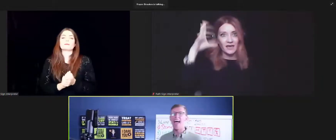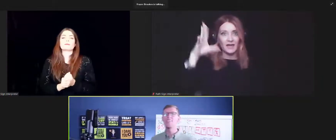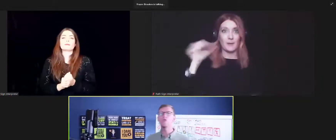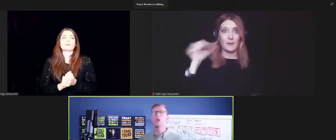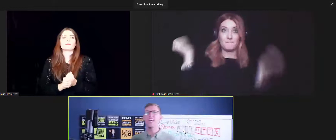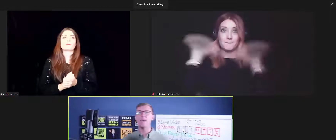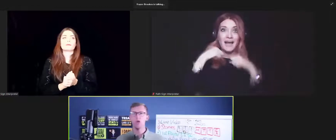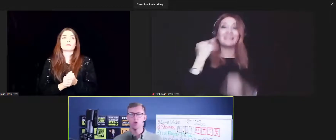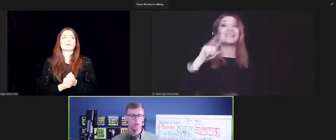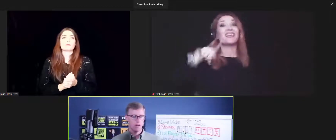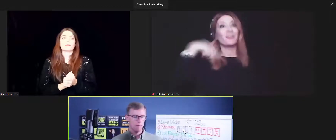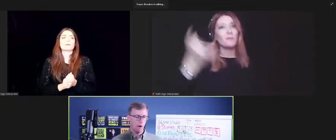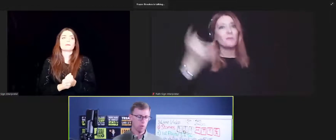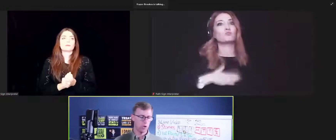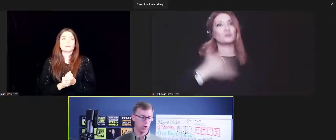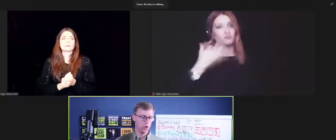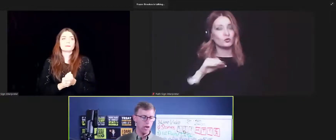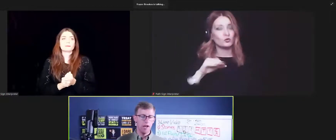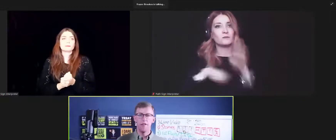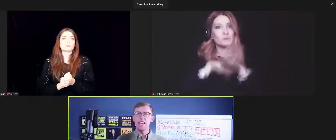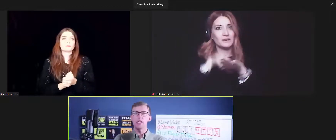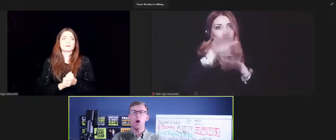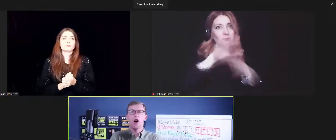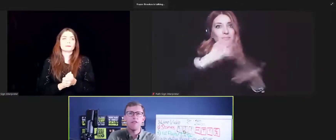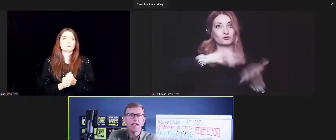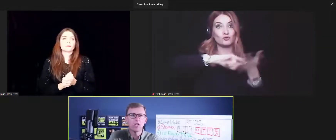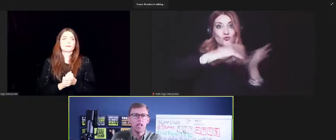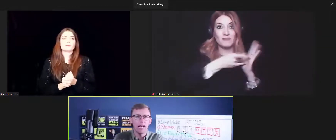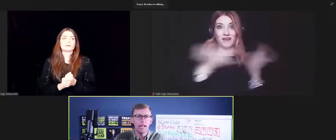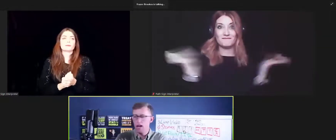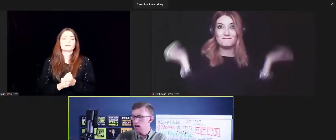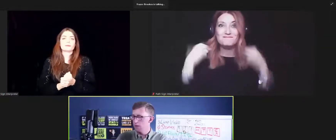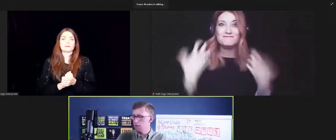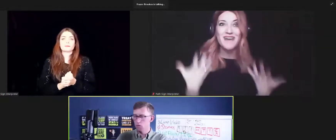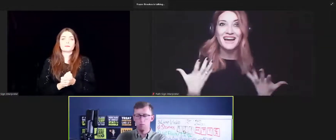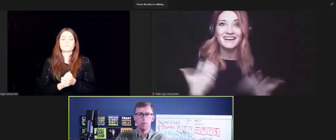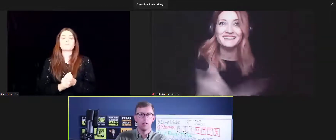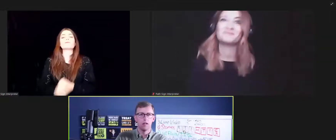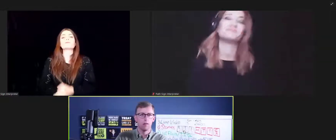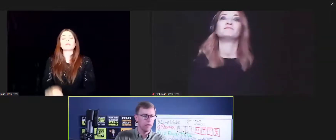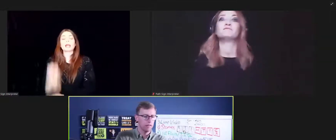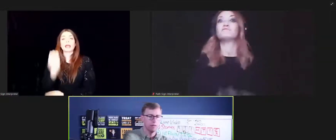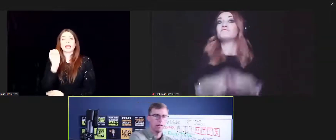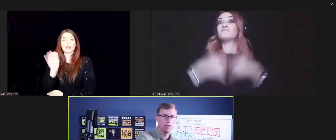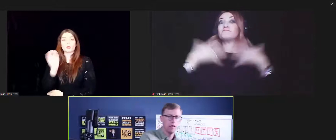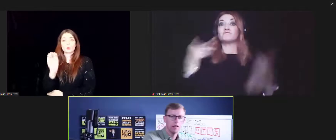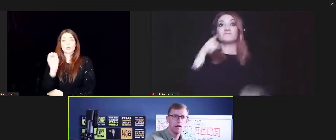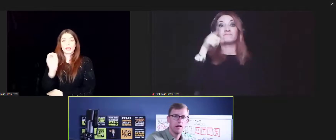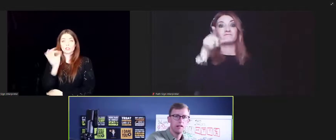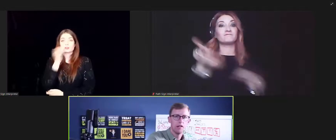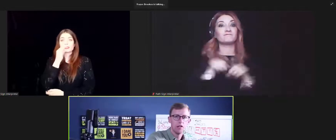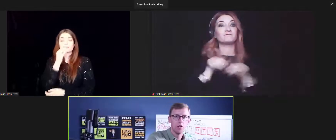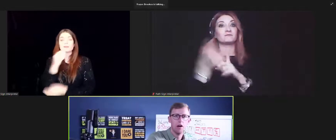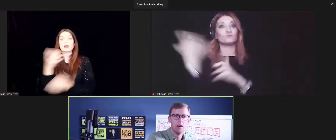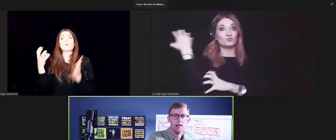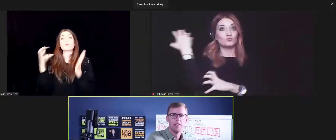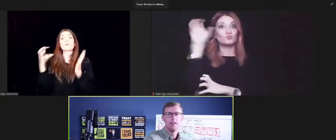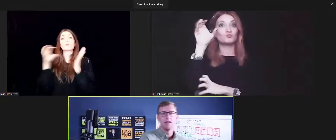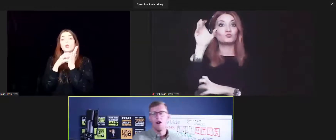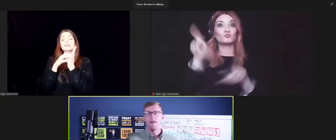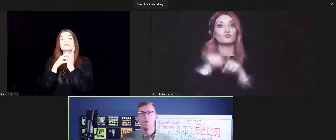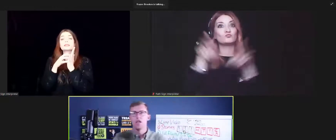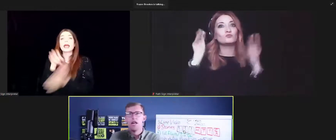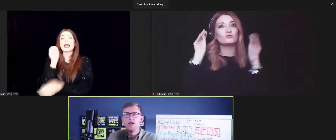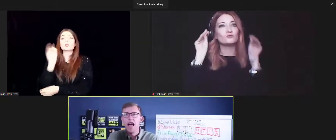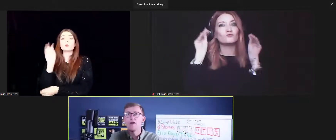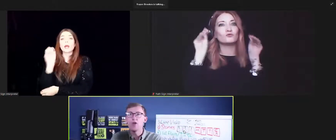are educational posts. These are things like, let me get rid of this. So, all